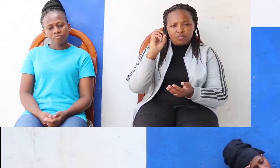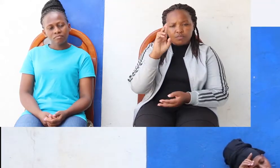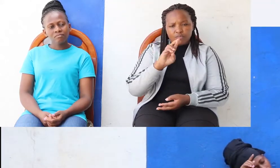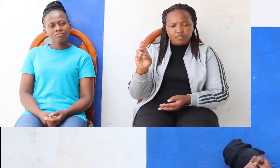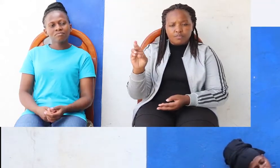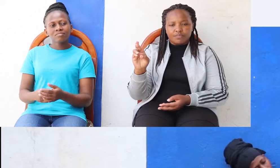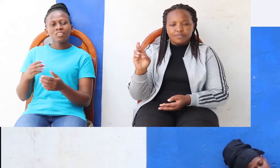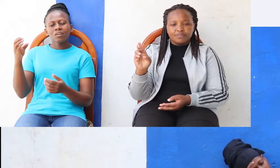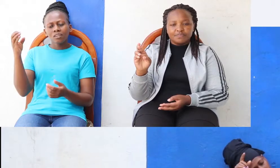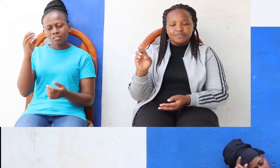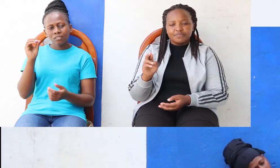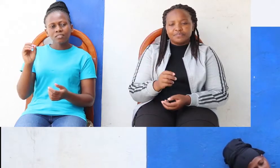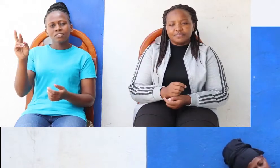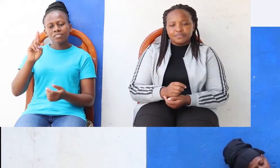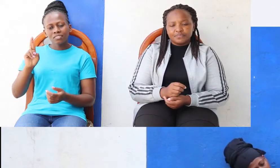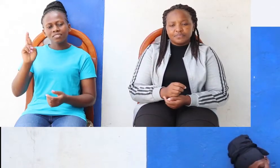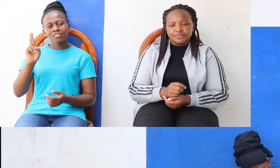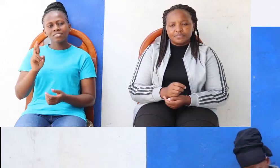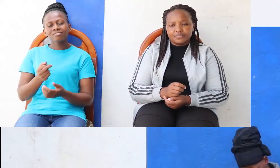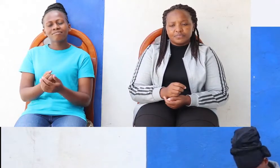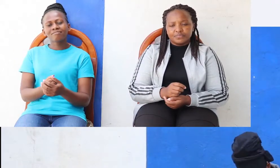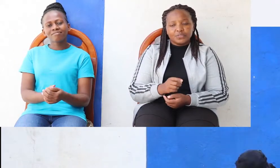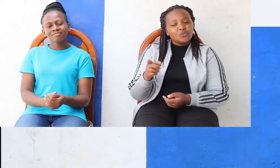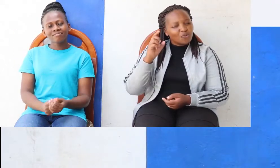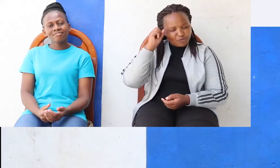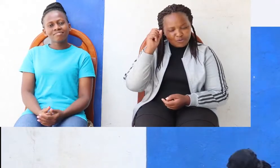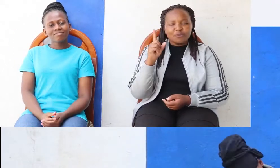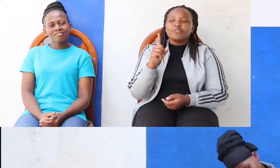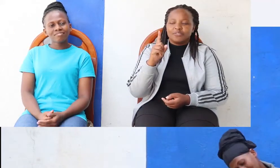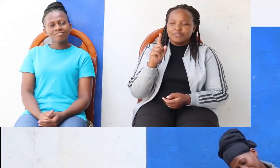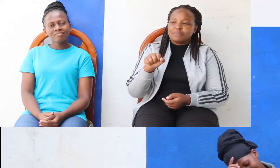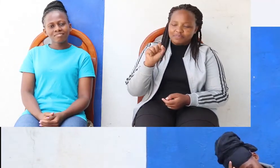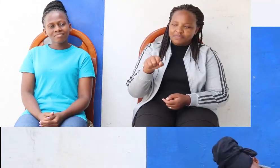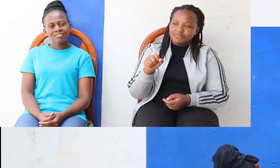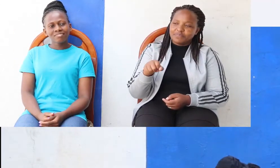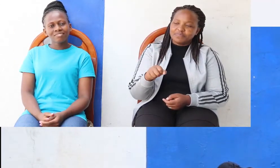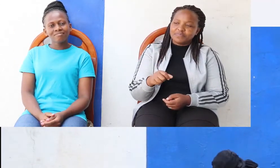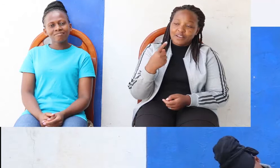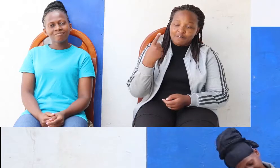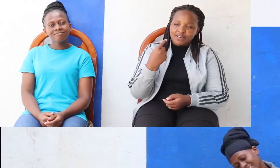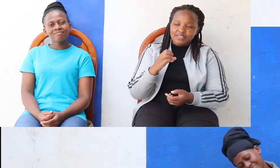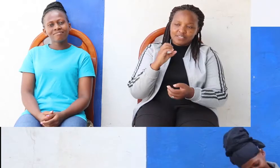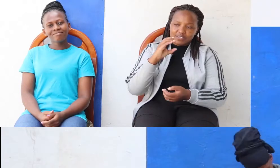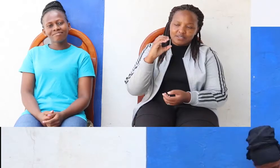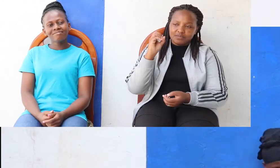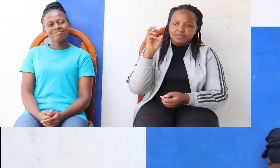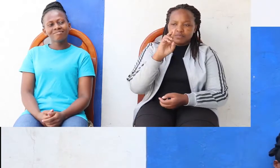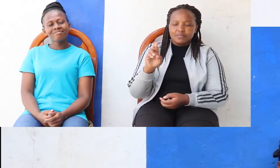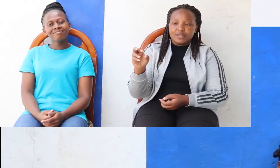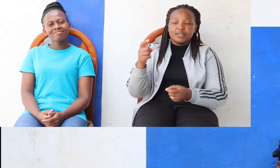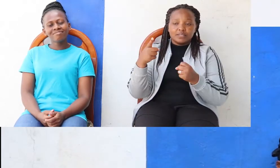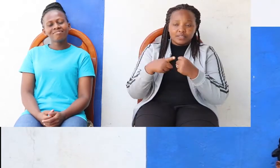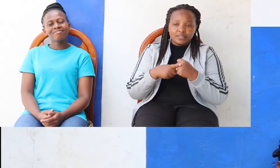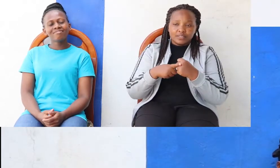Oh, Corinthians. Yes, exactly. Naona unajua Biblia. Yes. Corinthians. First Corinthians chapter